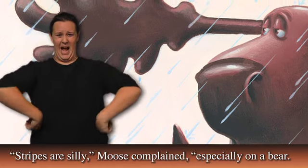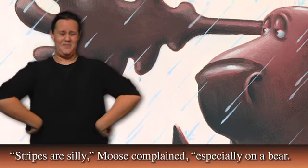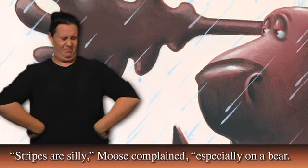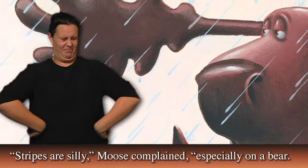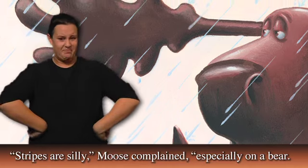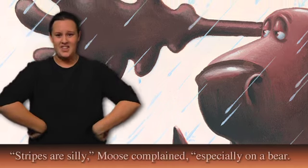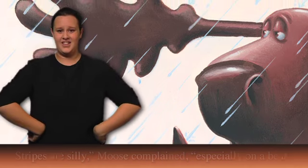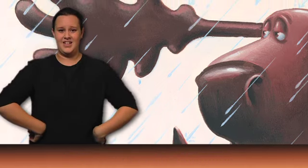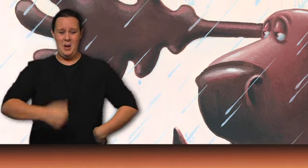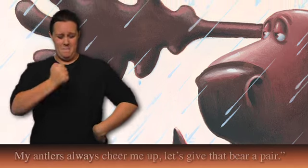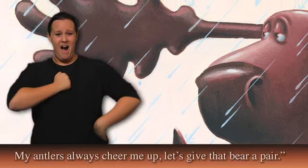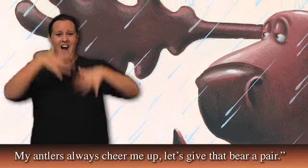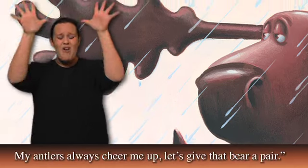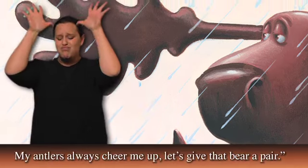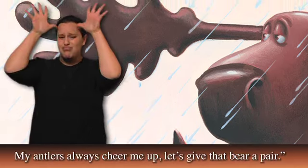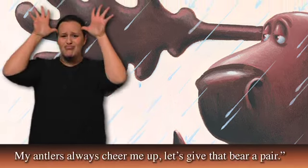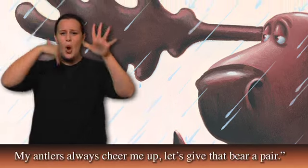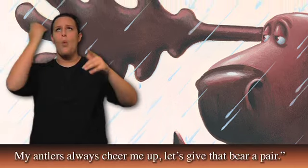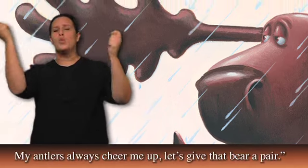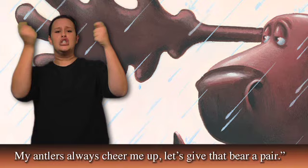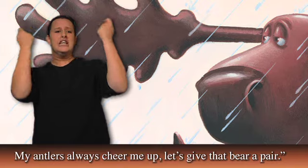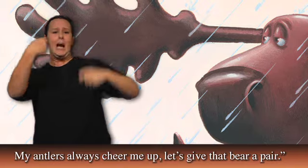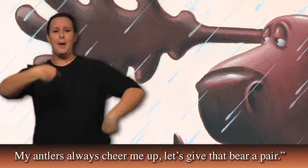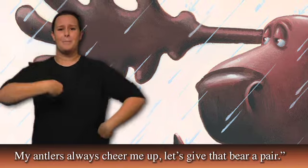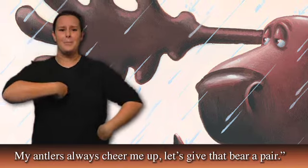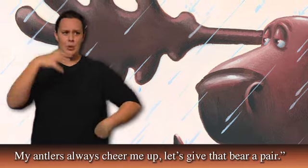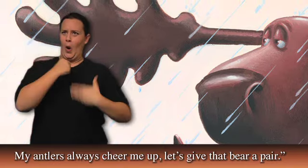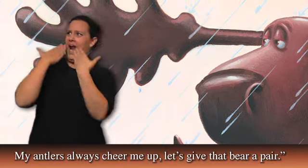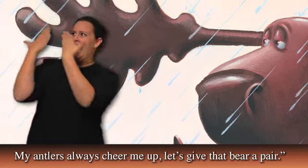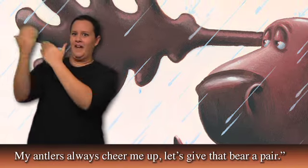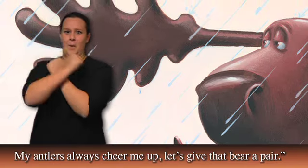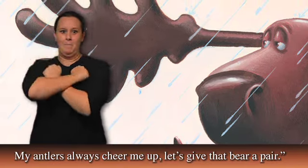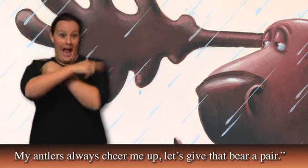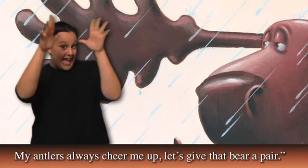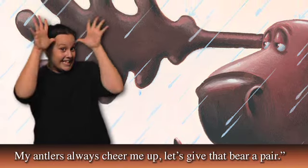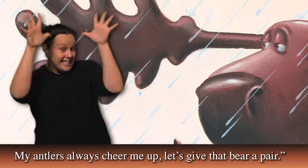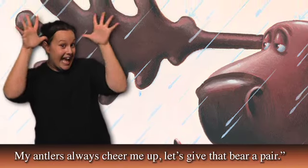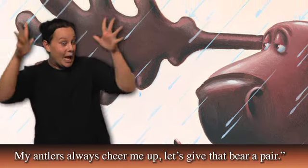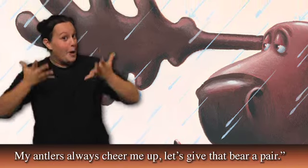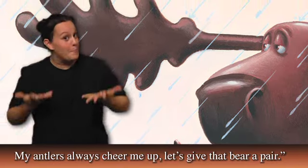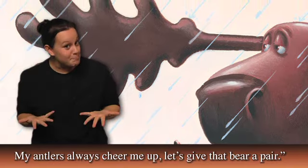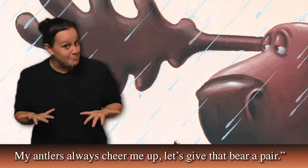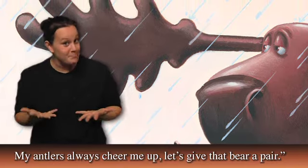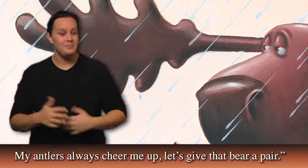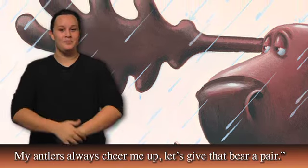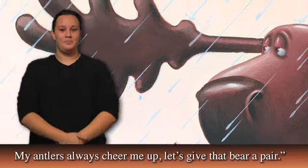especially on a bear my antlers always cheer me up let's give that bear a pair